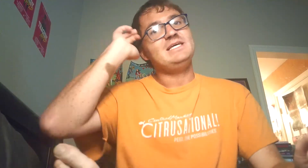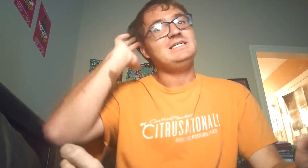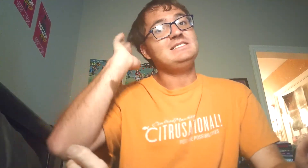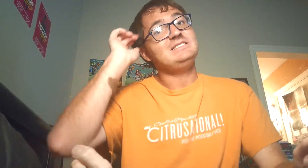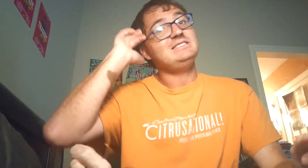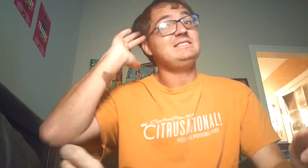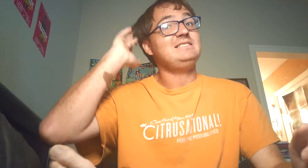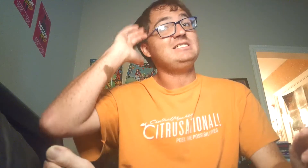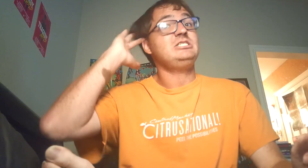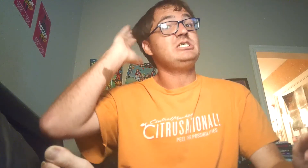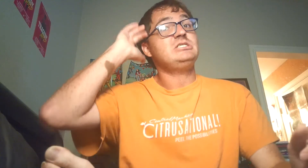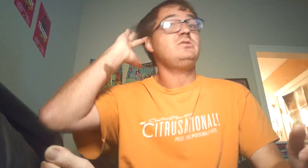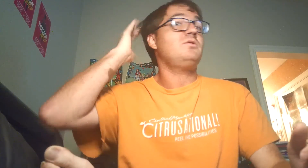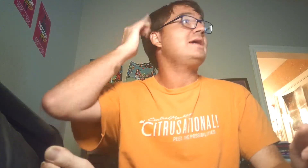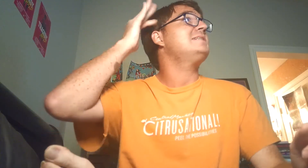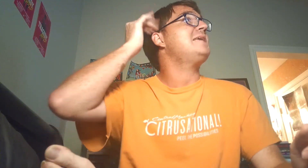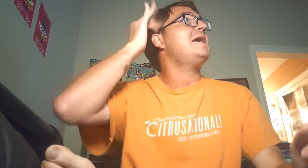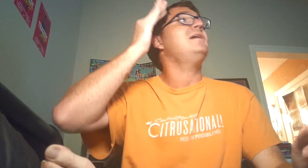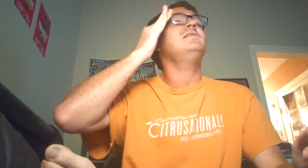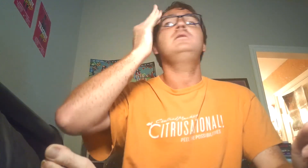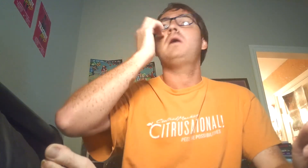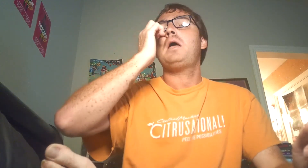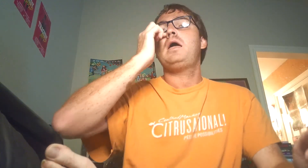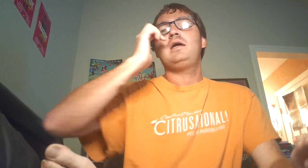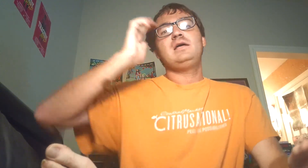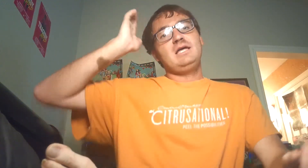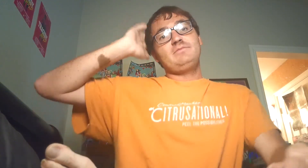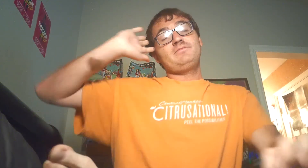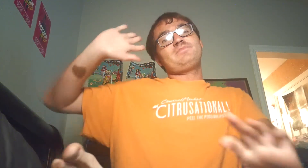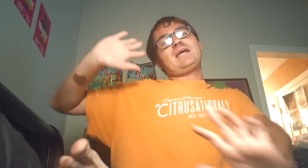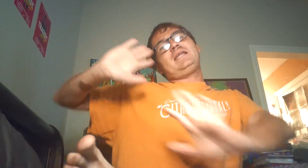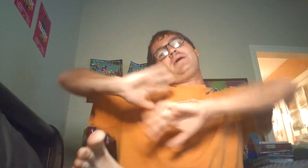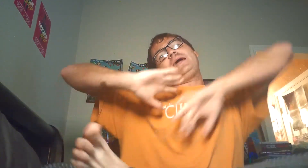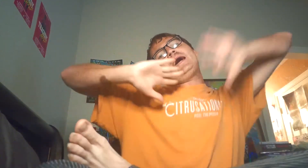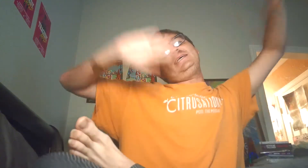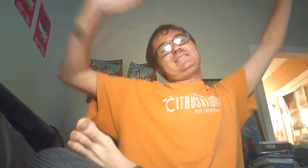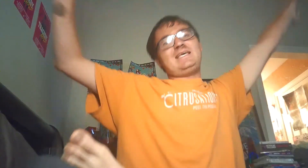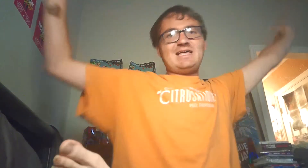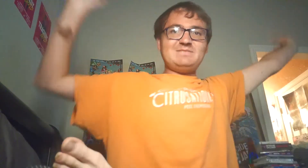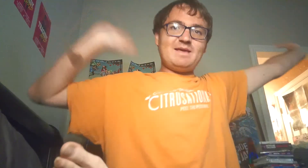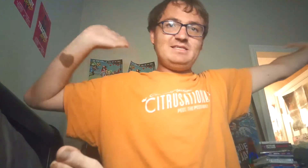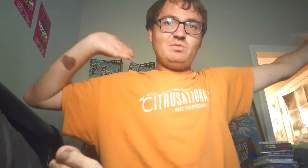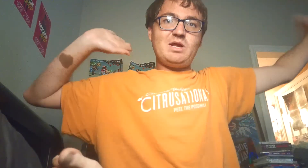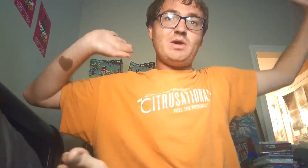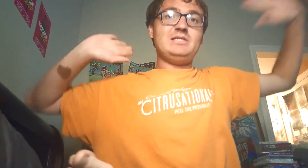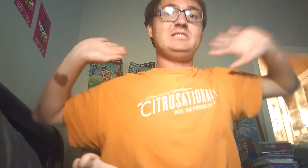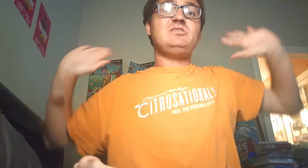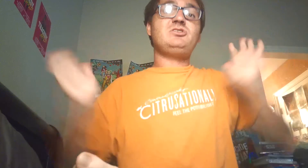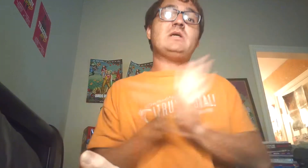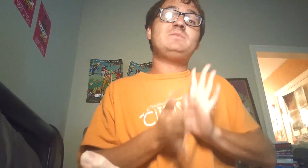Because this shit's annoying as hell. Anyway, guys, that's basically what I wanted to straight up